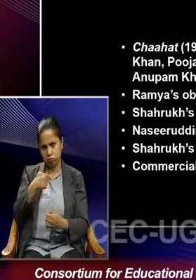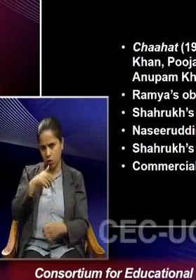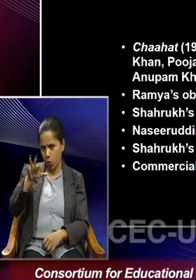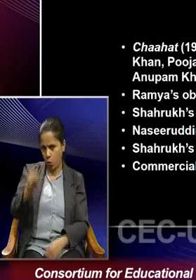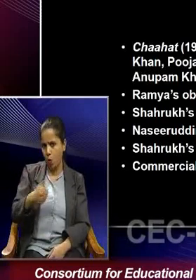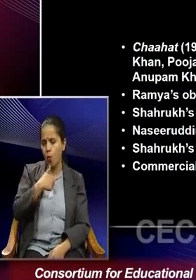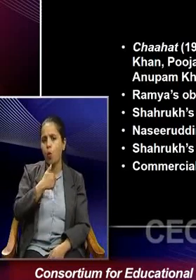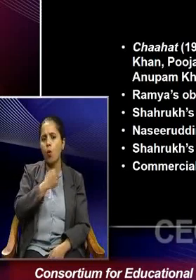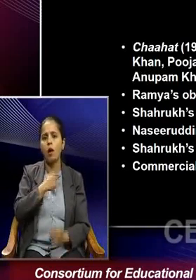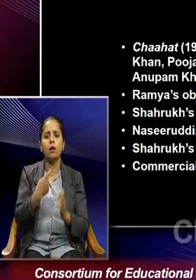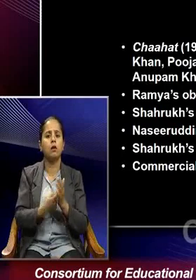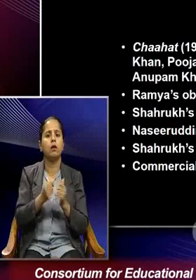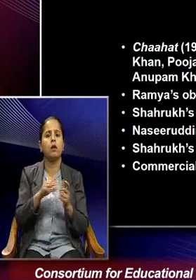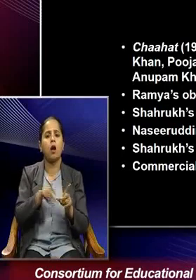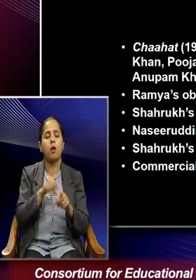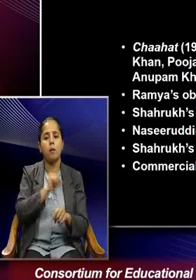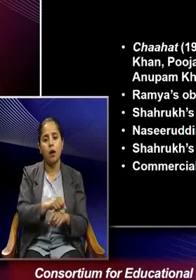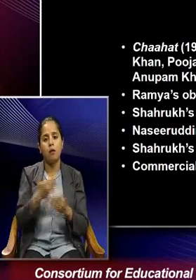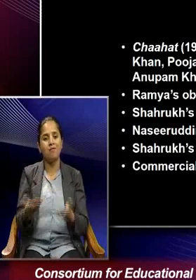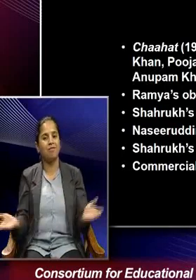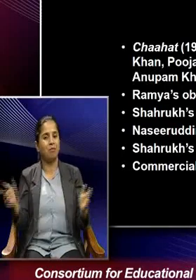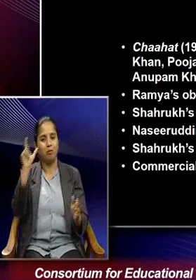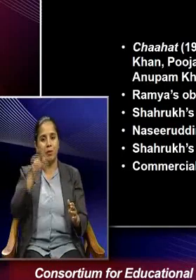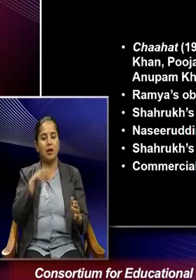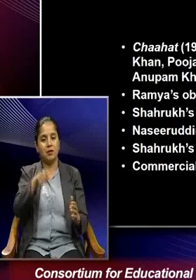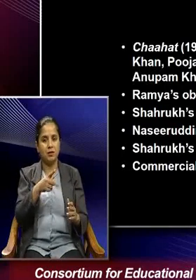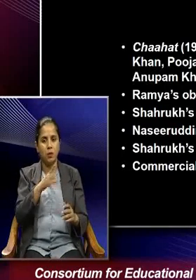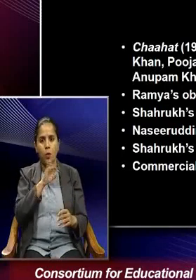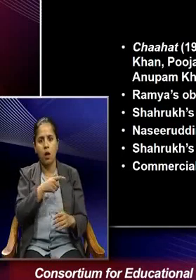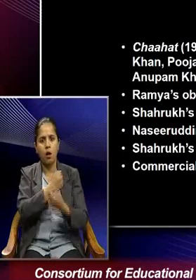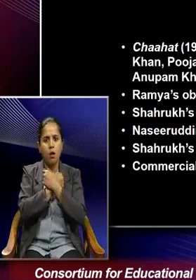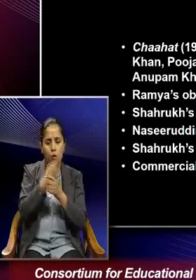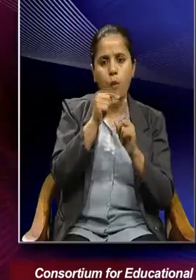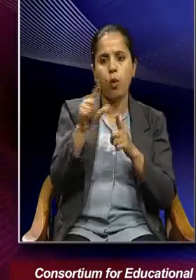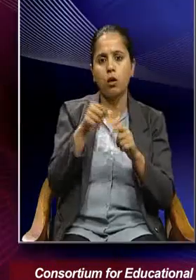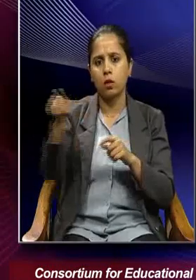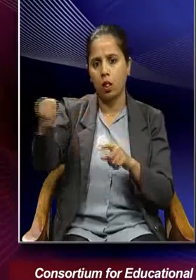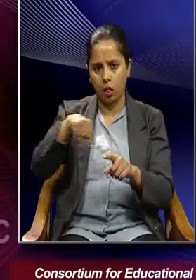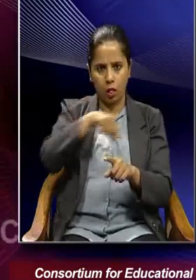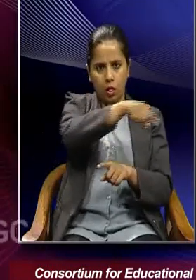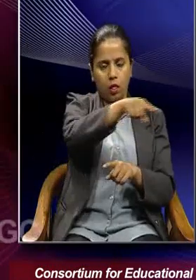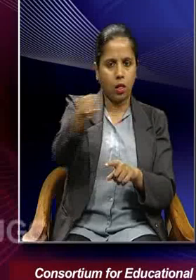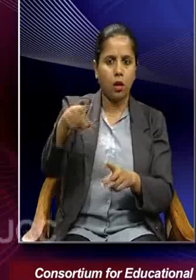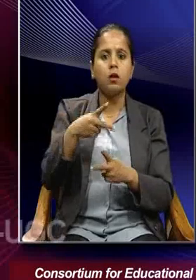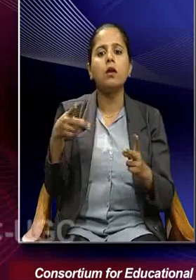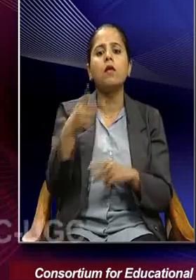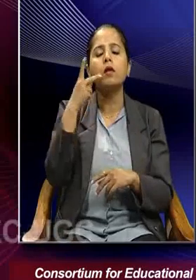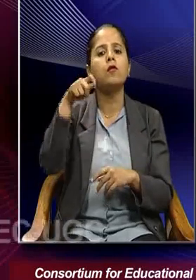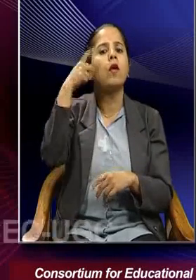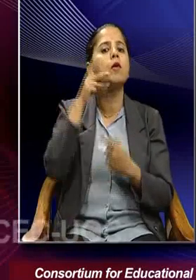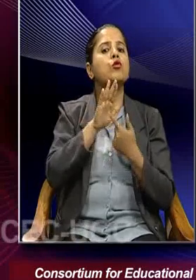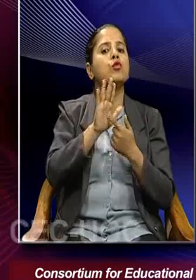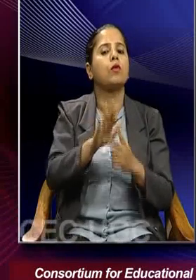Chahat. Ramya's obsession with Shah Rukh Khan and Shah Rukh's love for Pooja Bhatt, this is being shown in the film,